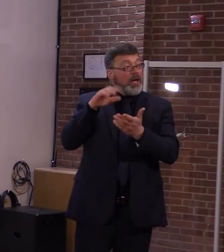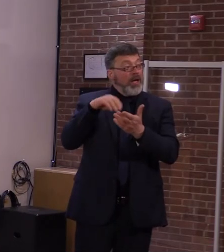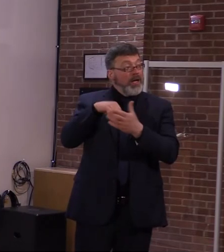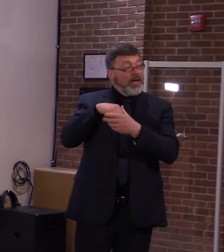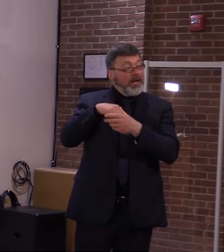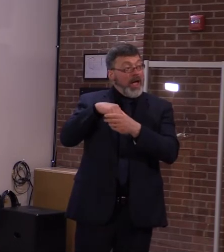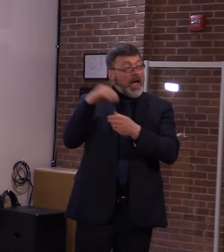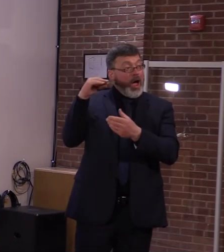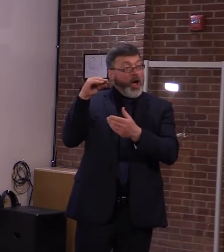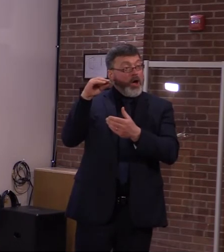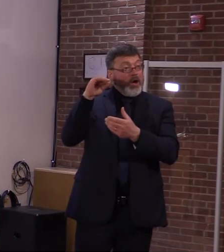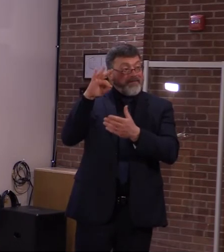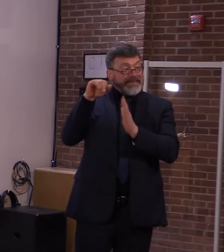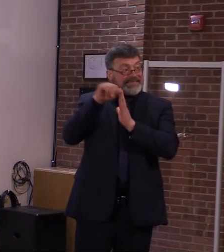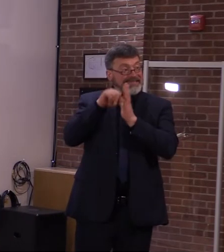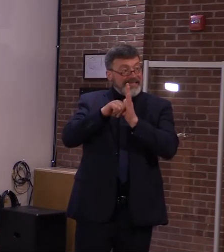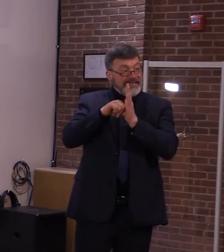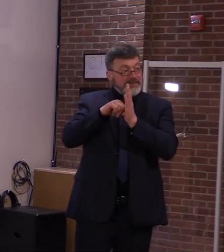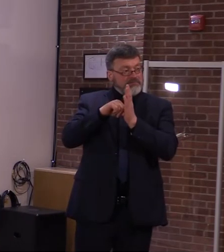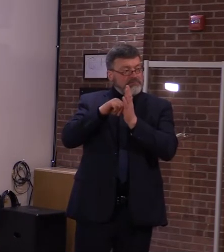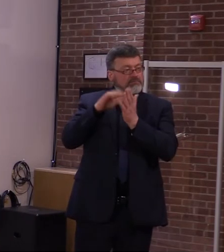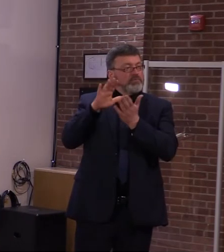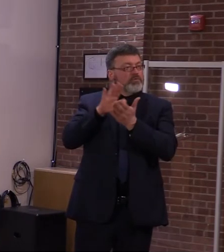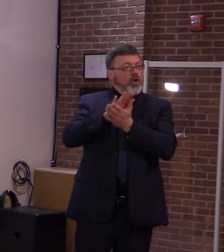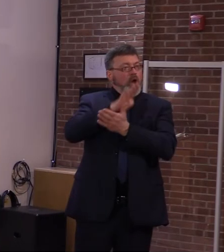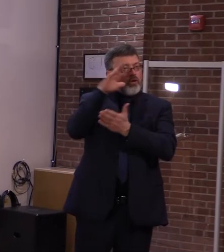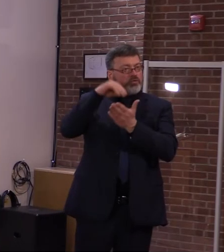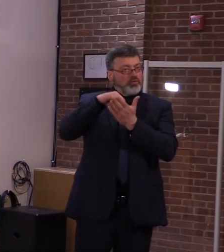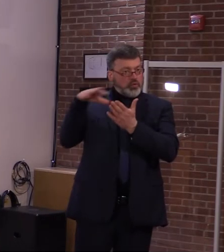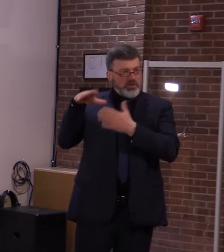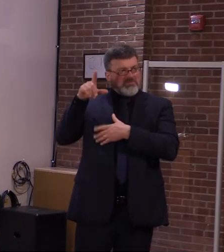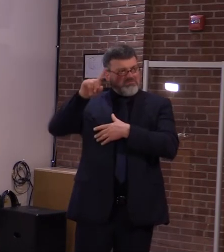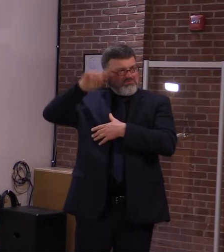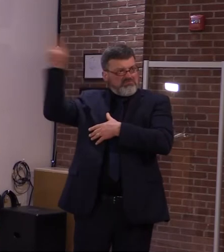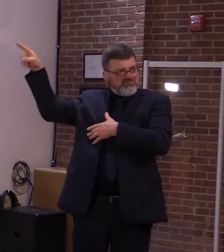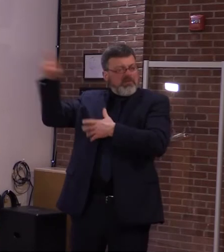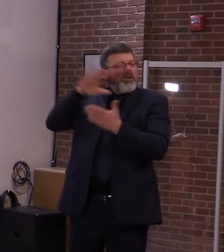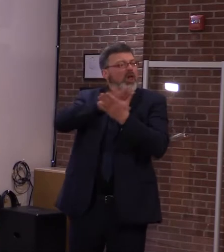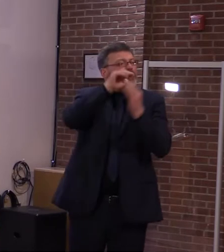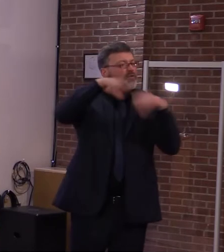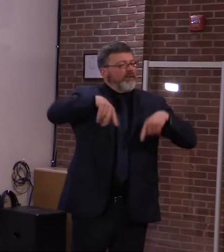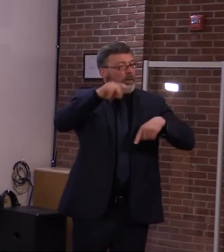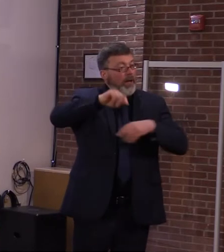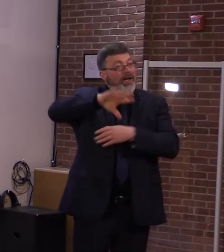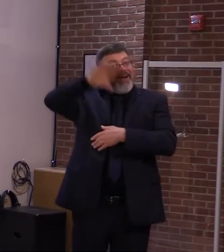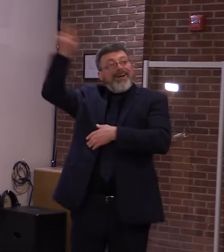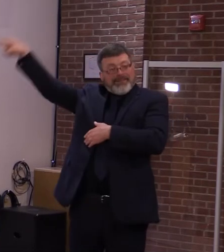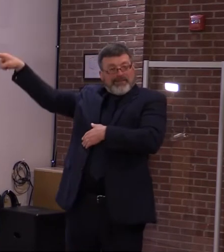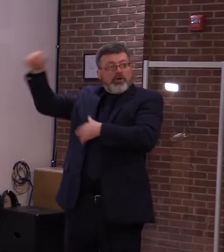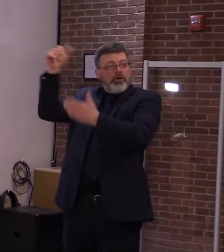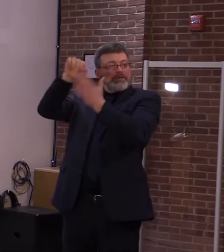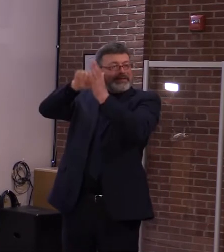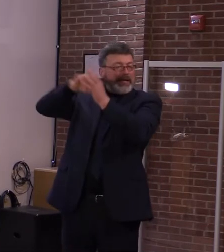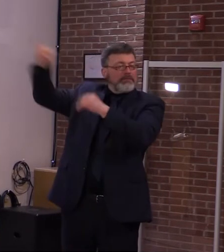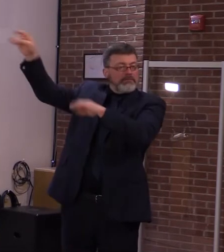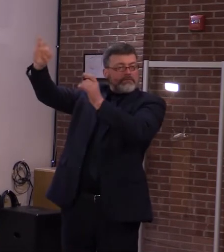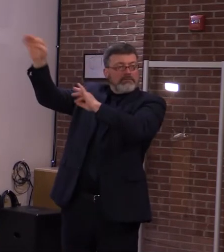that. Yeah, just have them call in and make an appointment, and we will be able to give them their second dose.